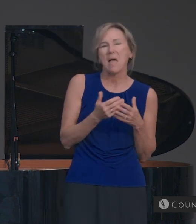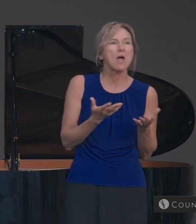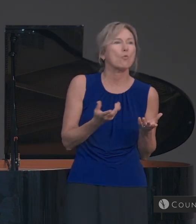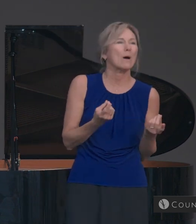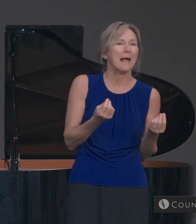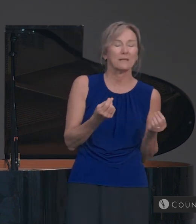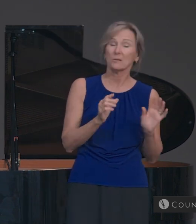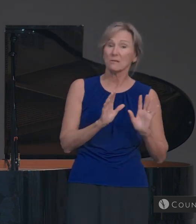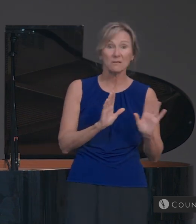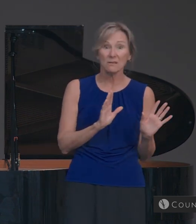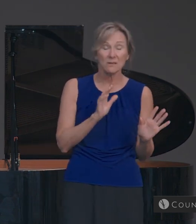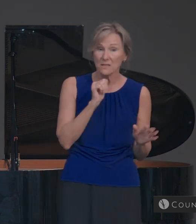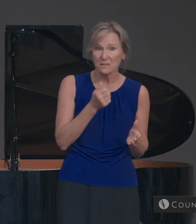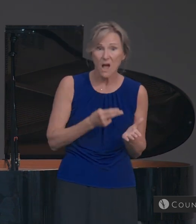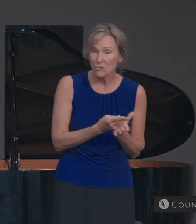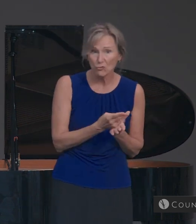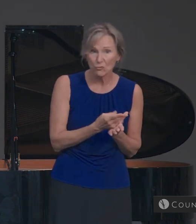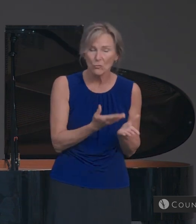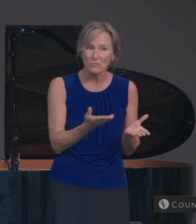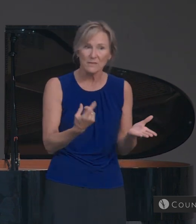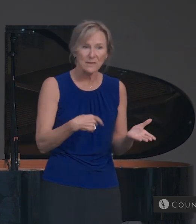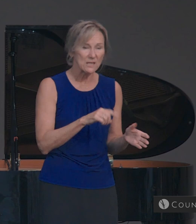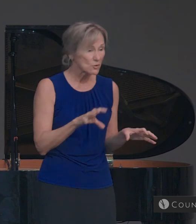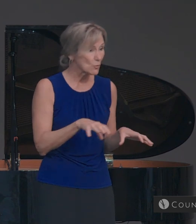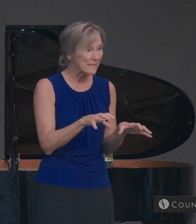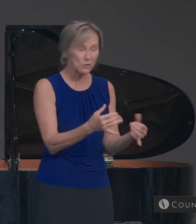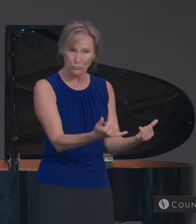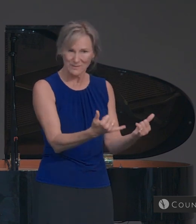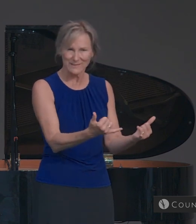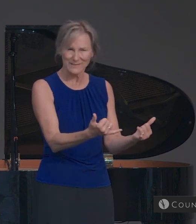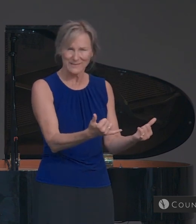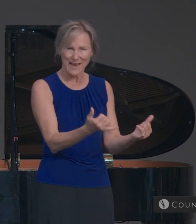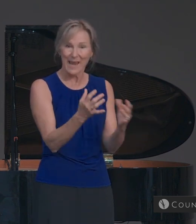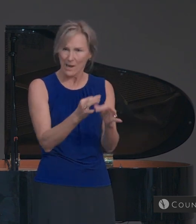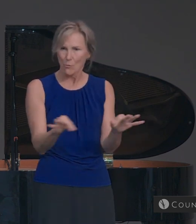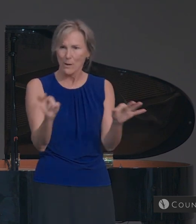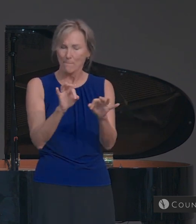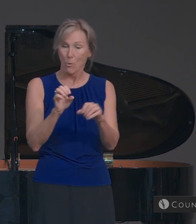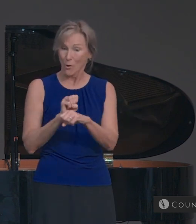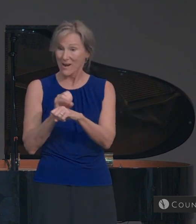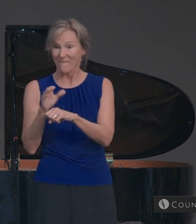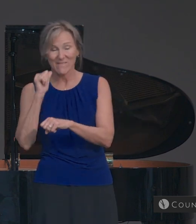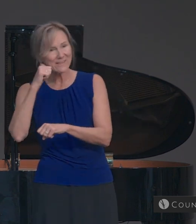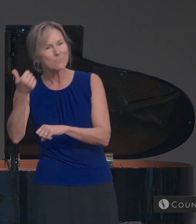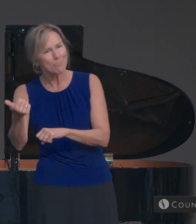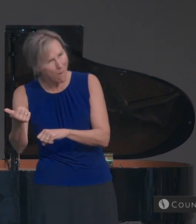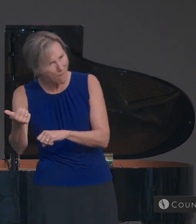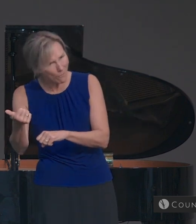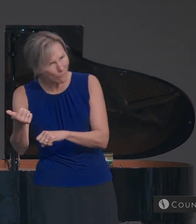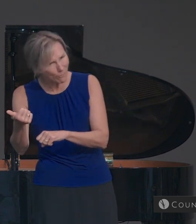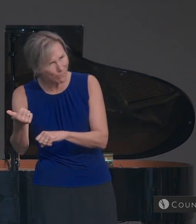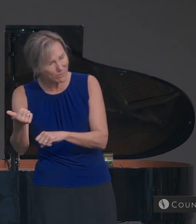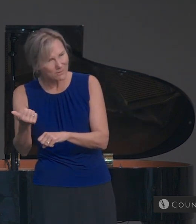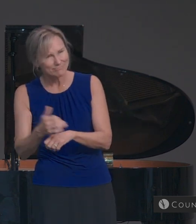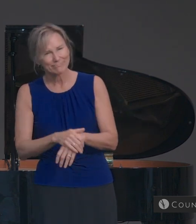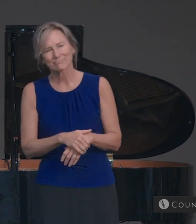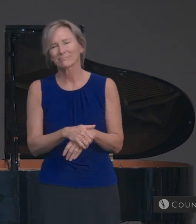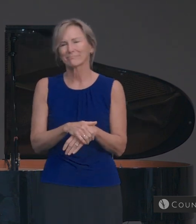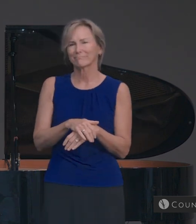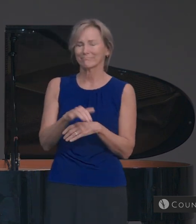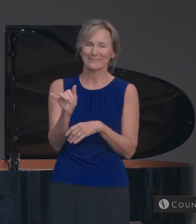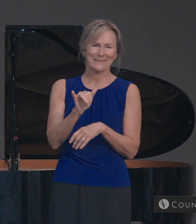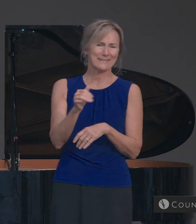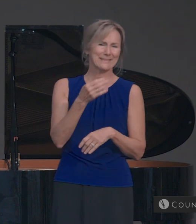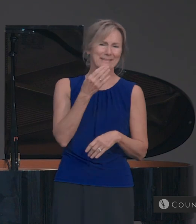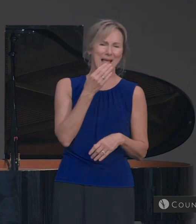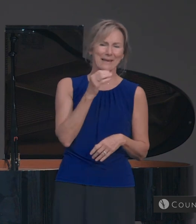do today matter for tomorrow. How senior, it's highlighted in the fact that how Samaria and